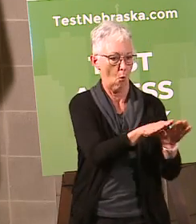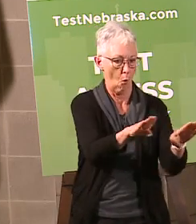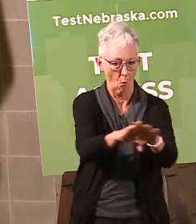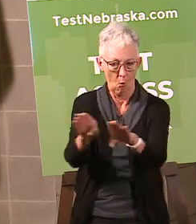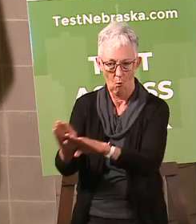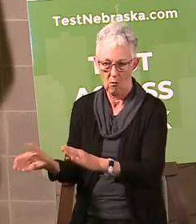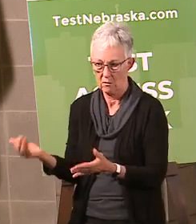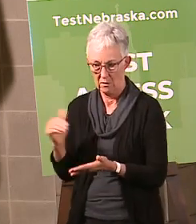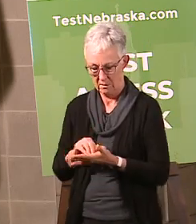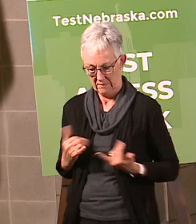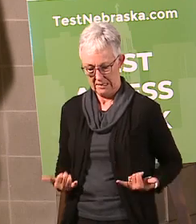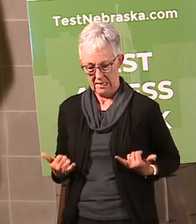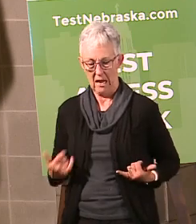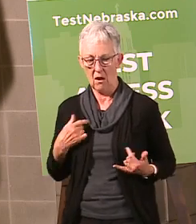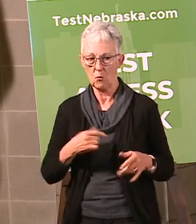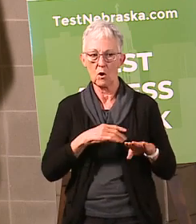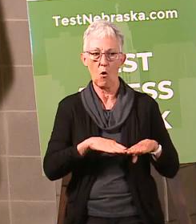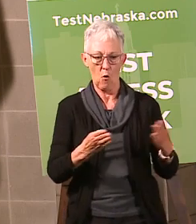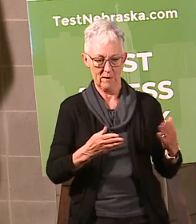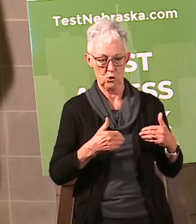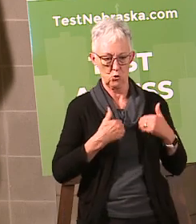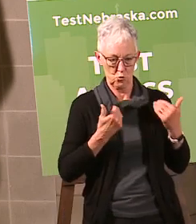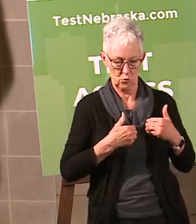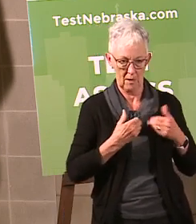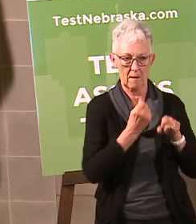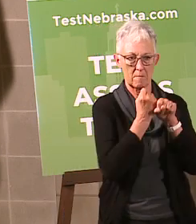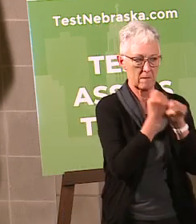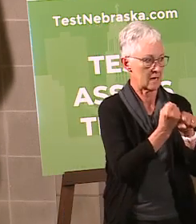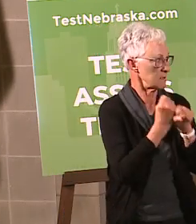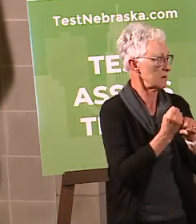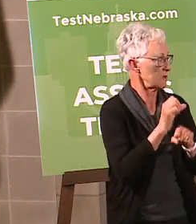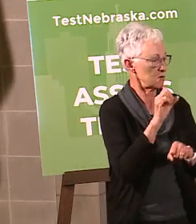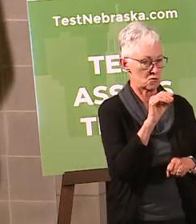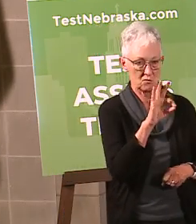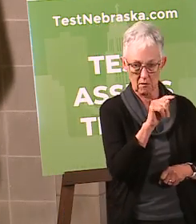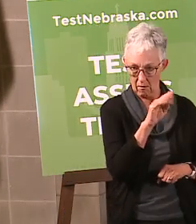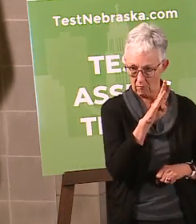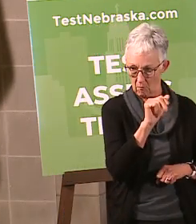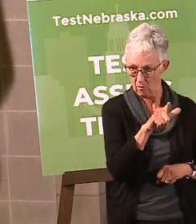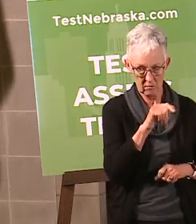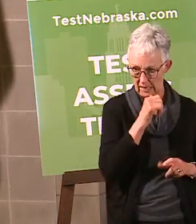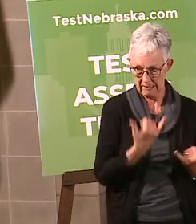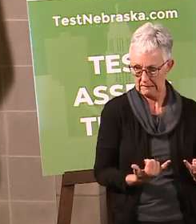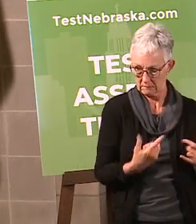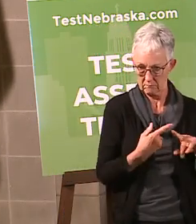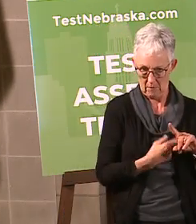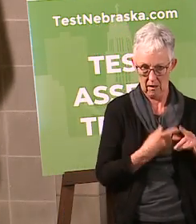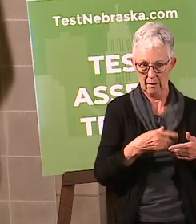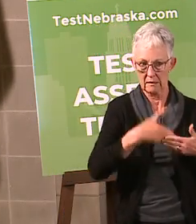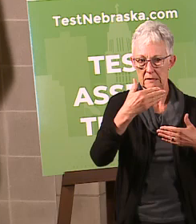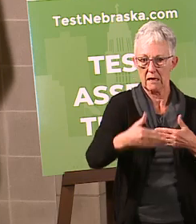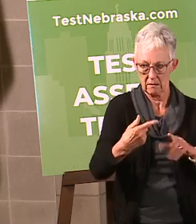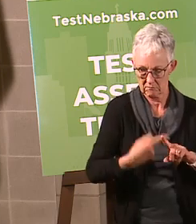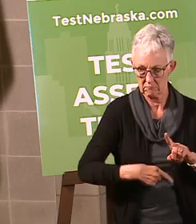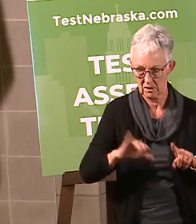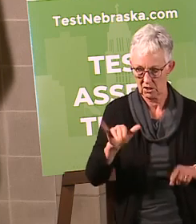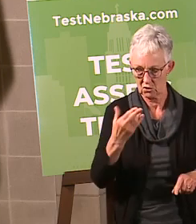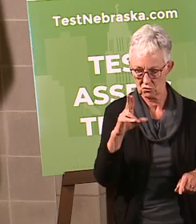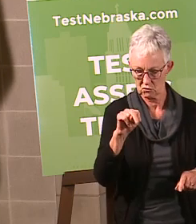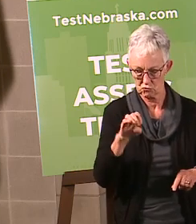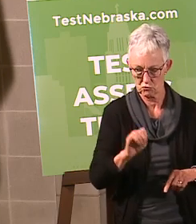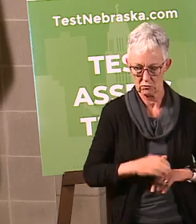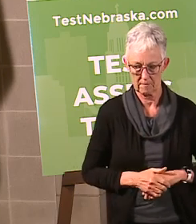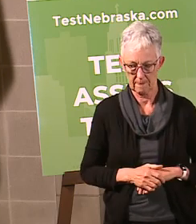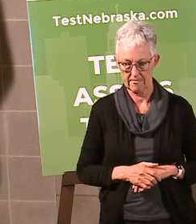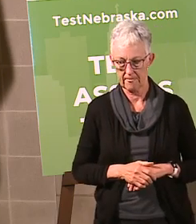doing youth, baseball and softball. And then finally, And by the way, that's not this month either, that's next month, that's June. Alexander Stone